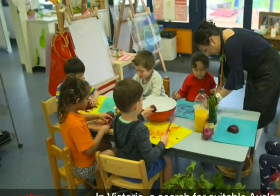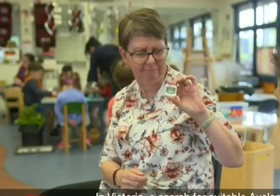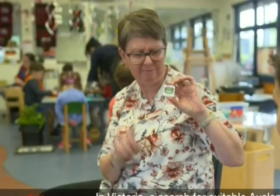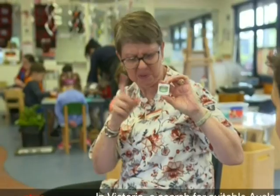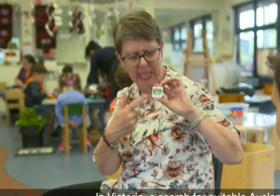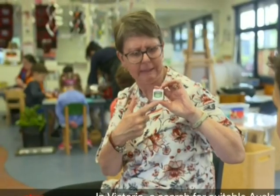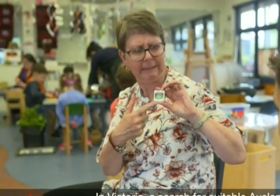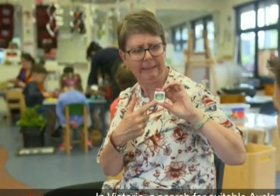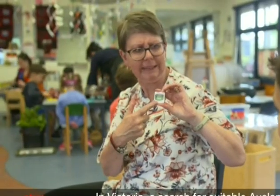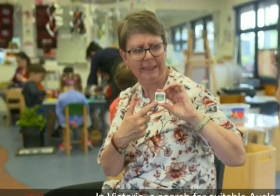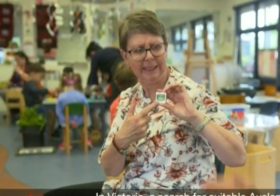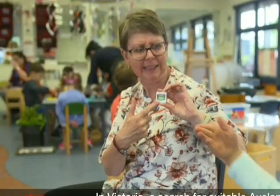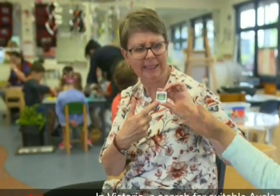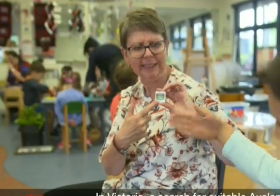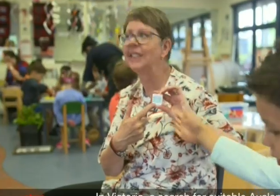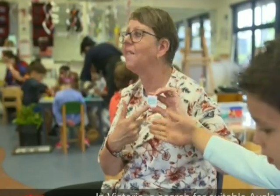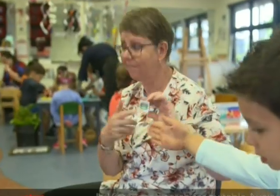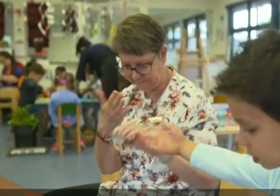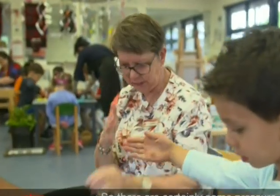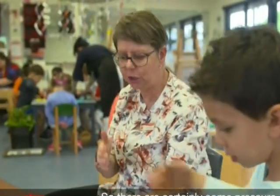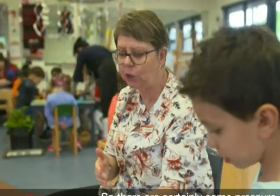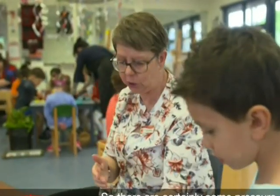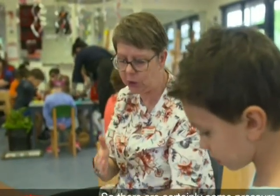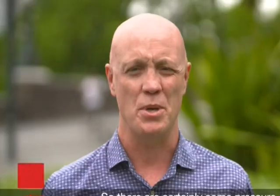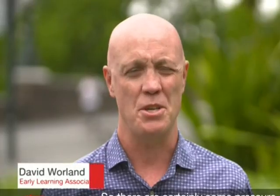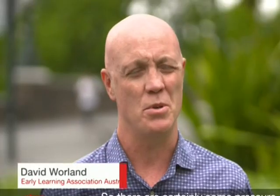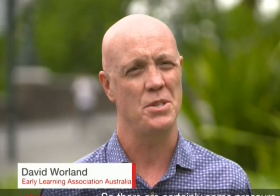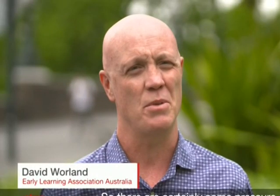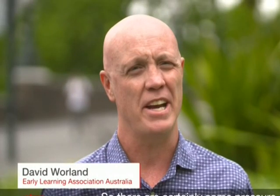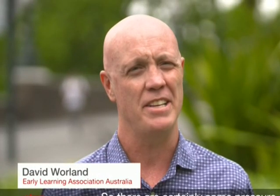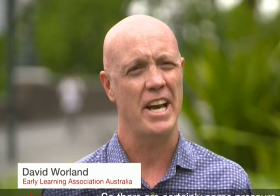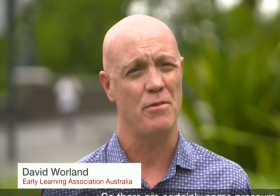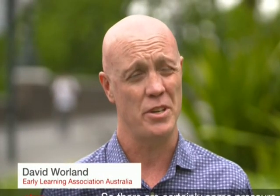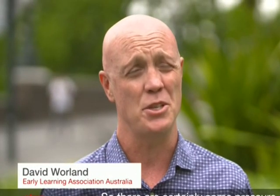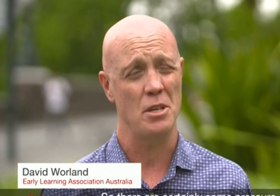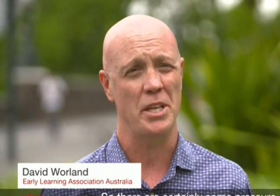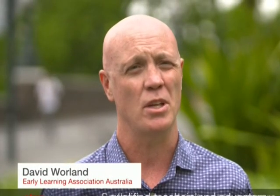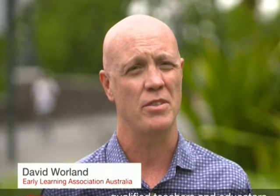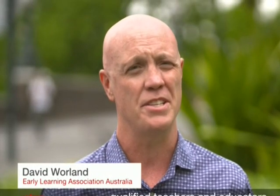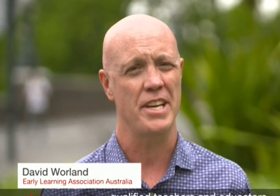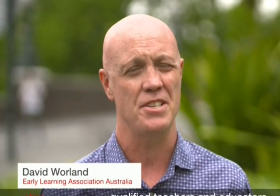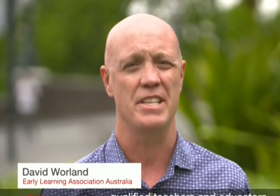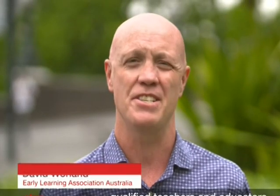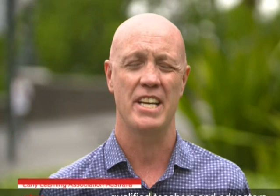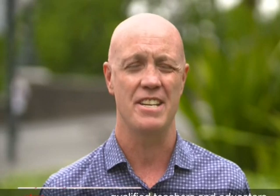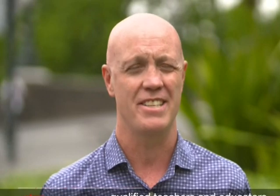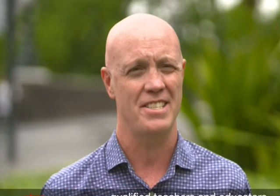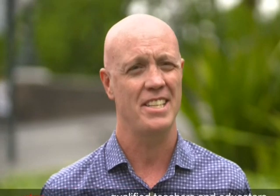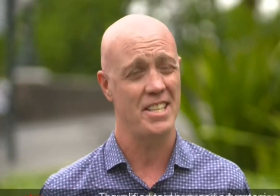for suitable Auslan educators is underway. There are certainly some pressure points around finding suitably qualified teachers and educators in the sector. There's a